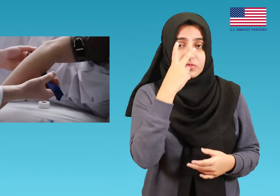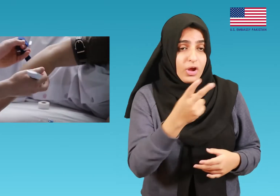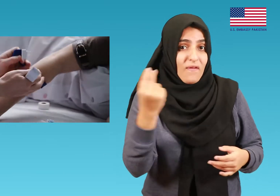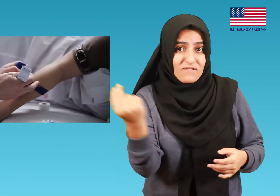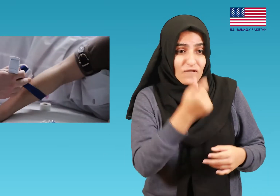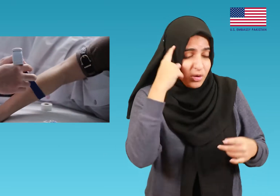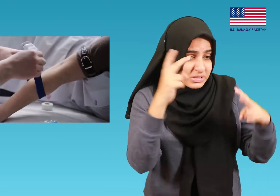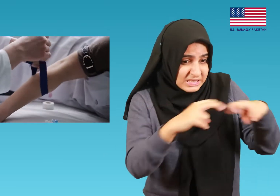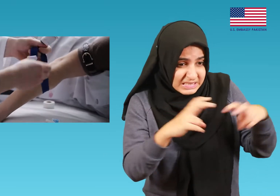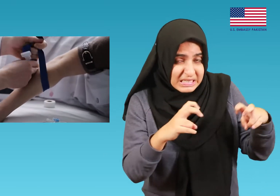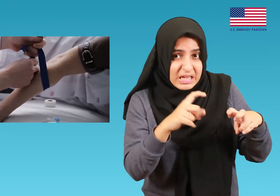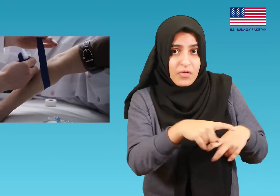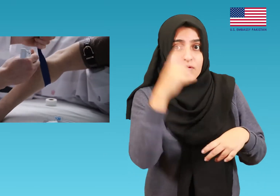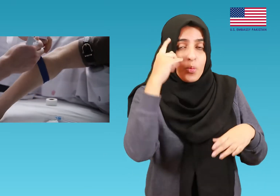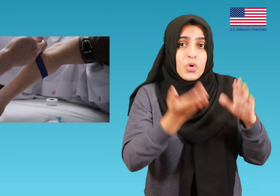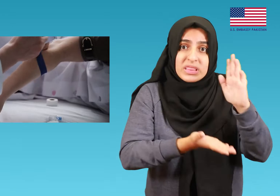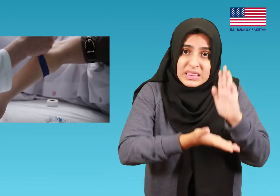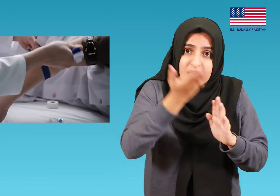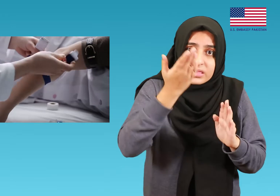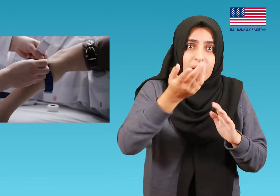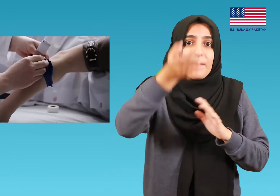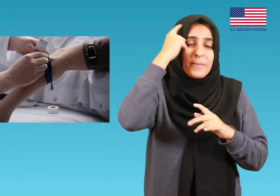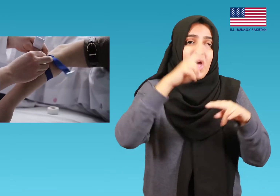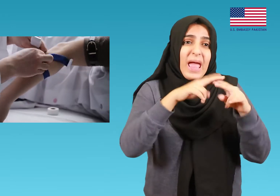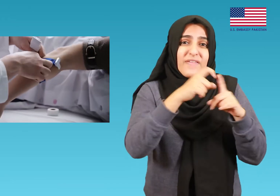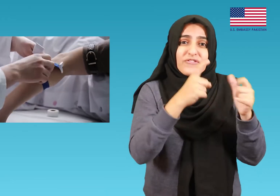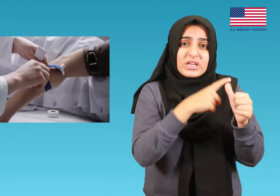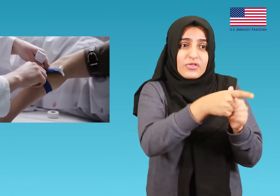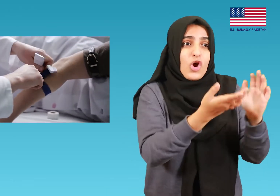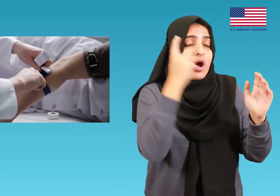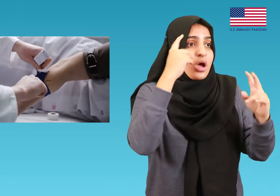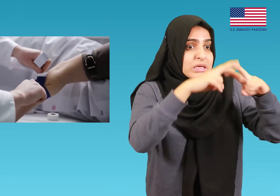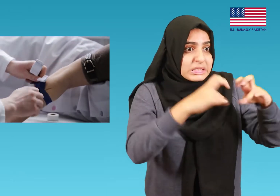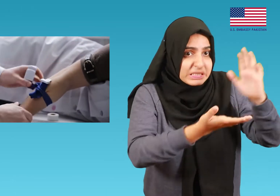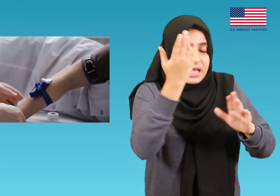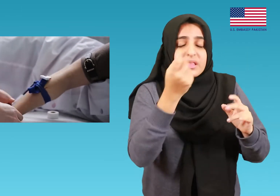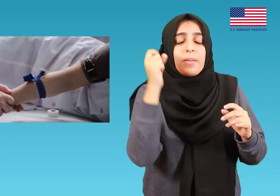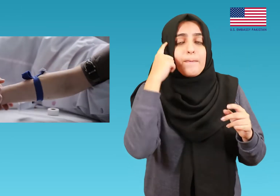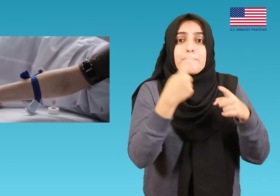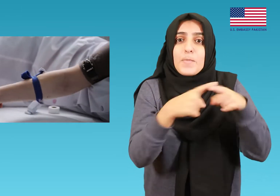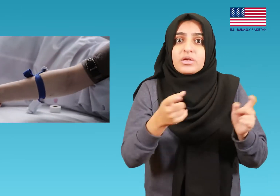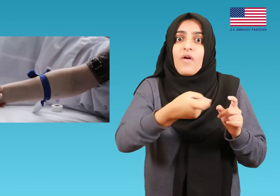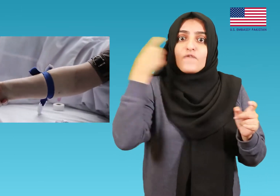use authorization is less extensive than regular FDA approval, but the timeline still varies.